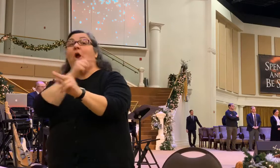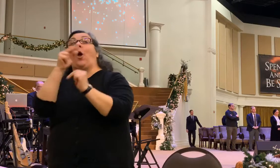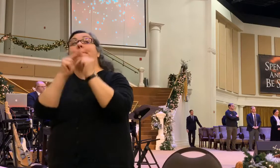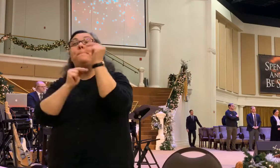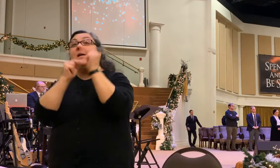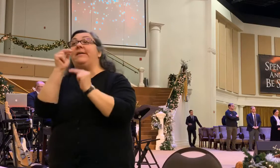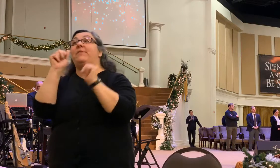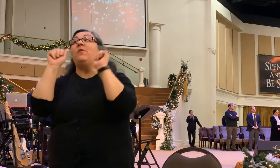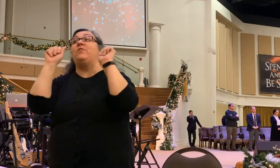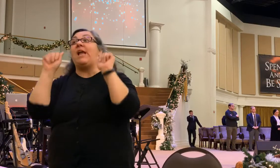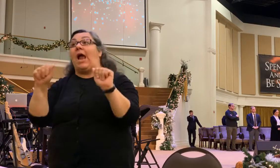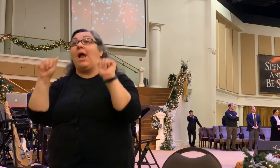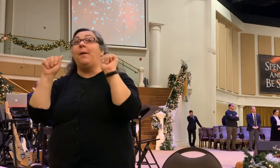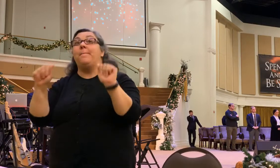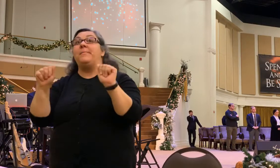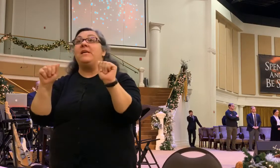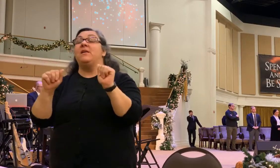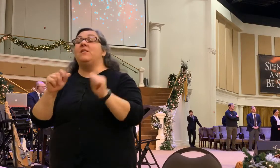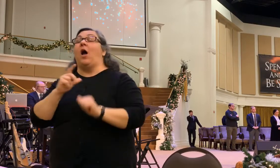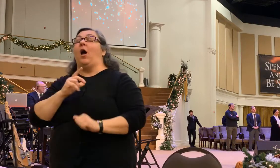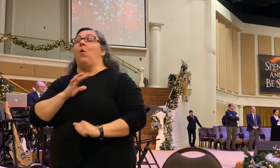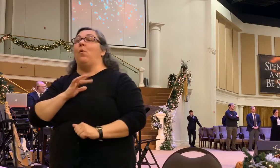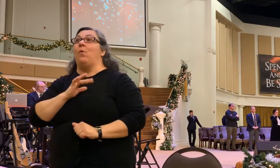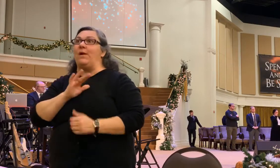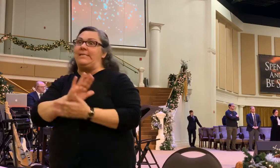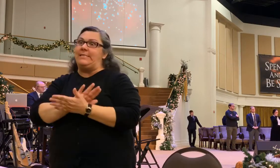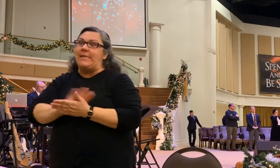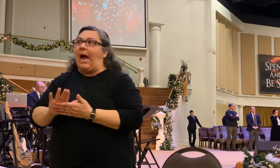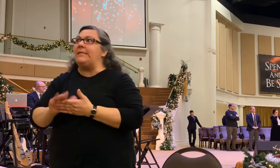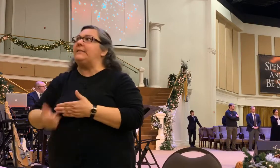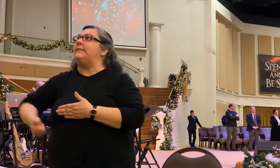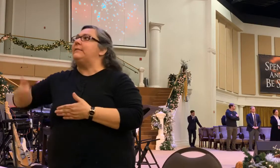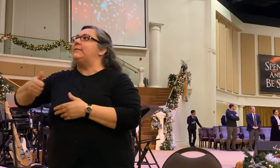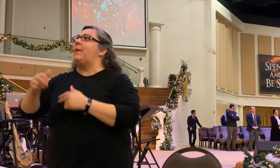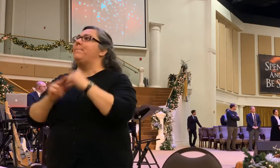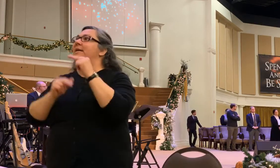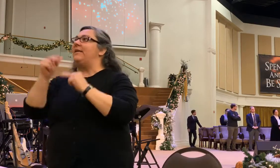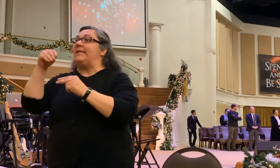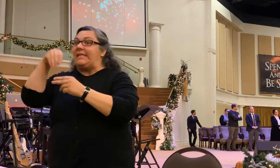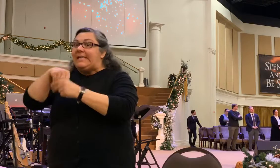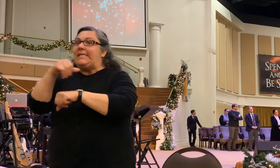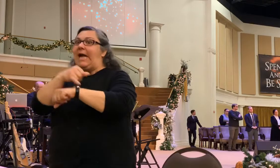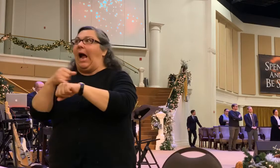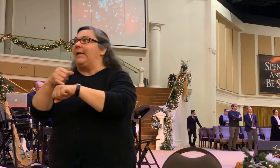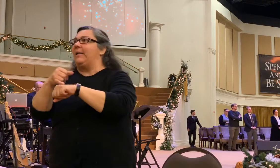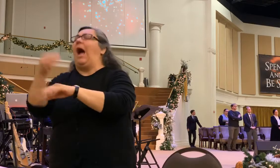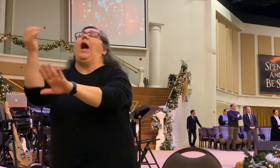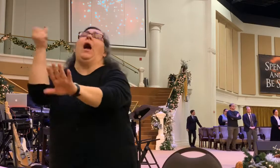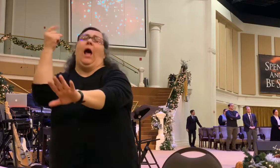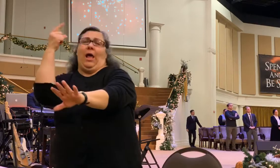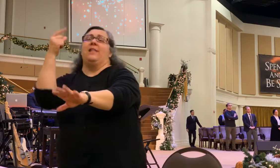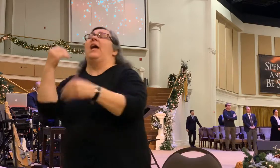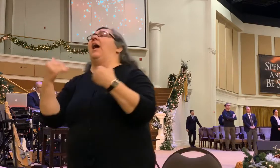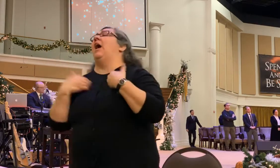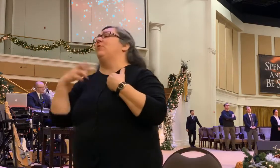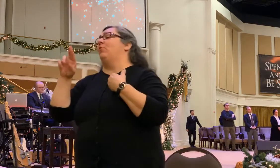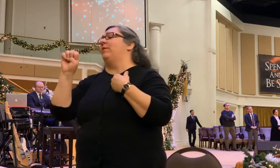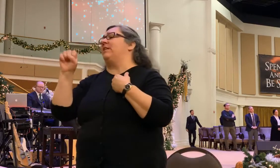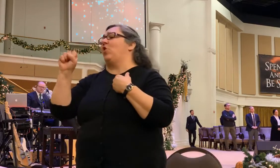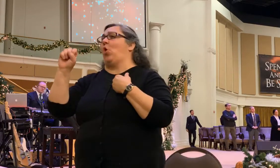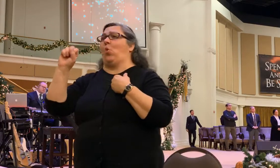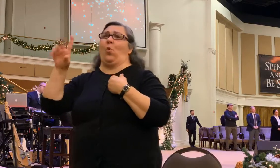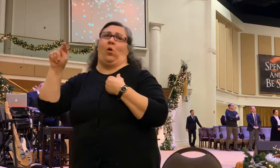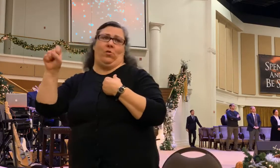what could possibly be the nicest building on the island. And I know there's resorts. Roatan's an interesting